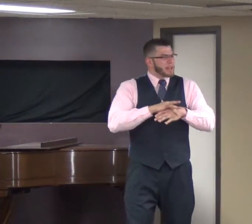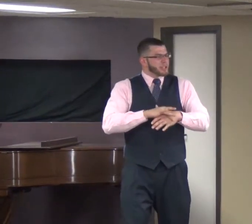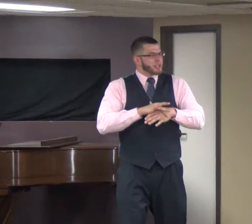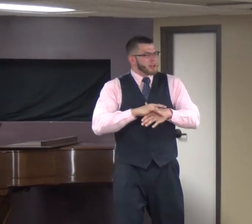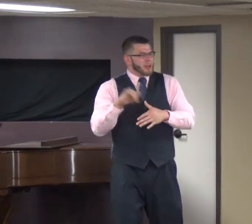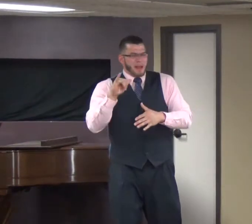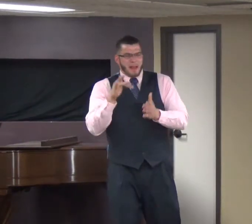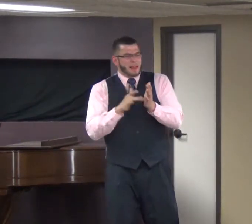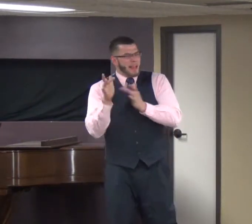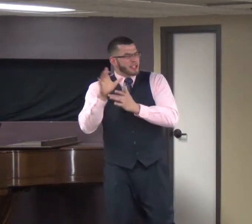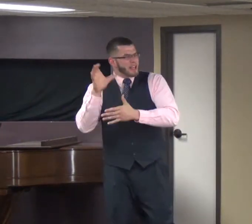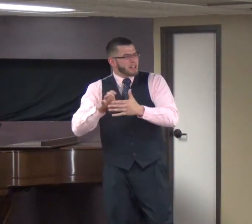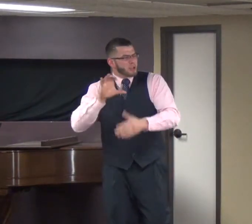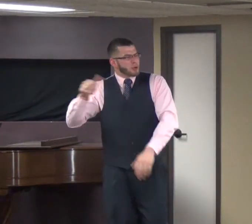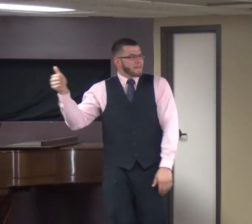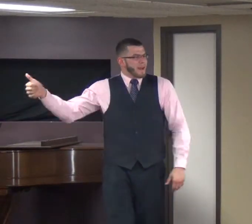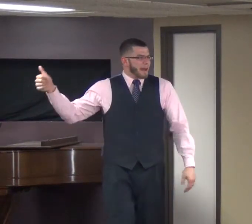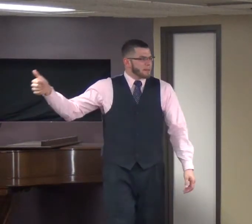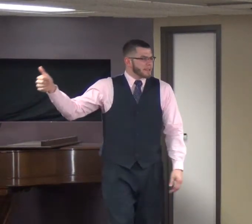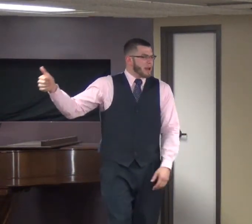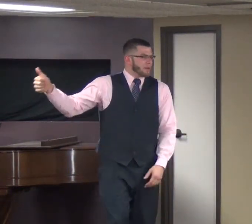flesh like Jesus crucified himself